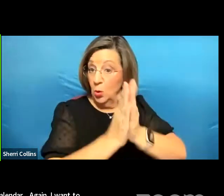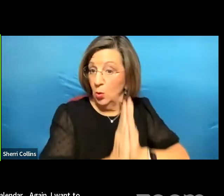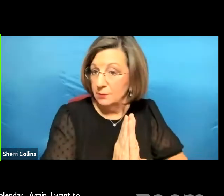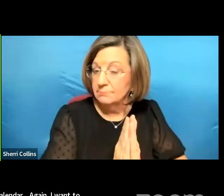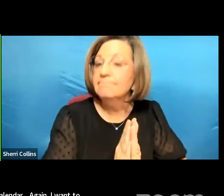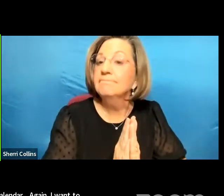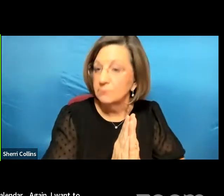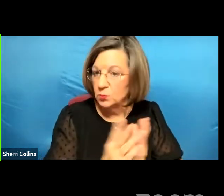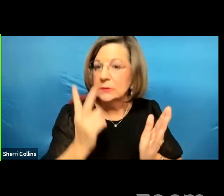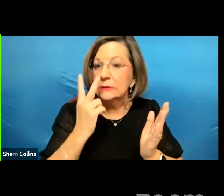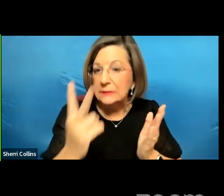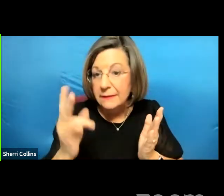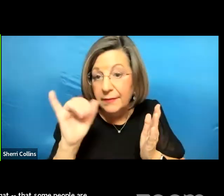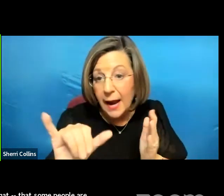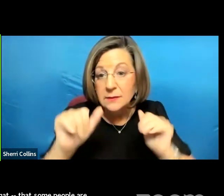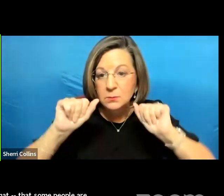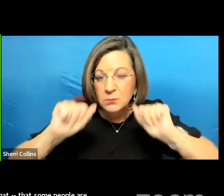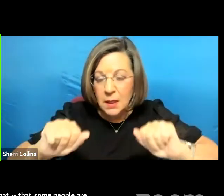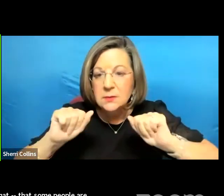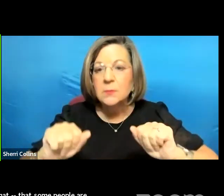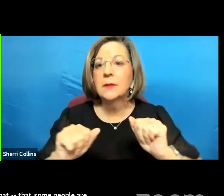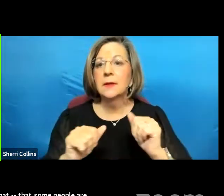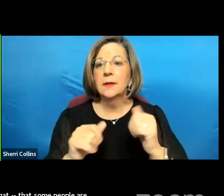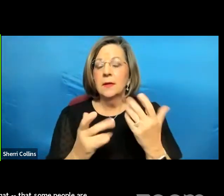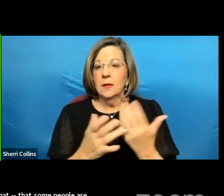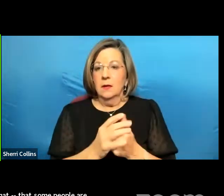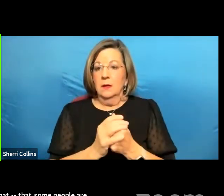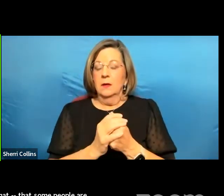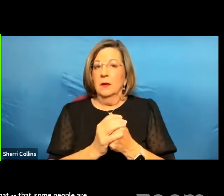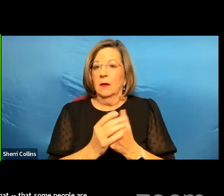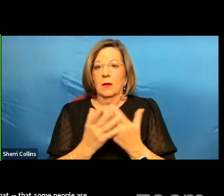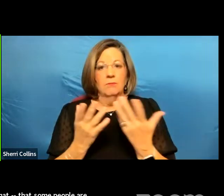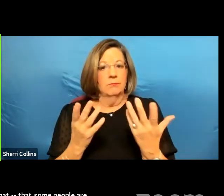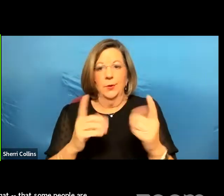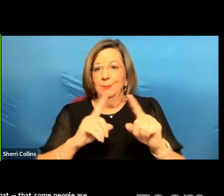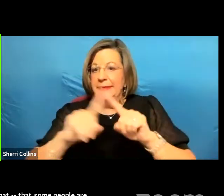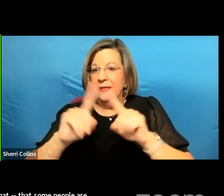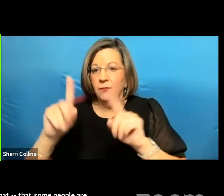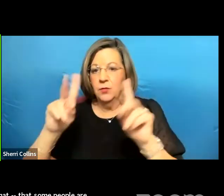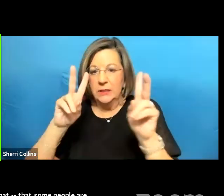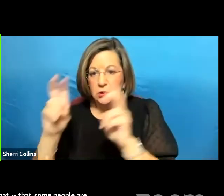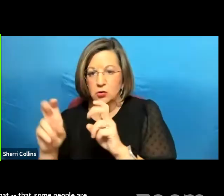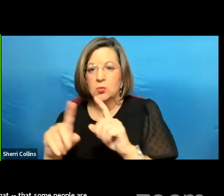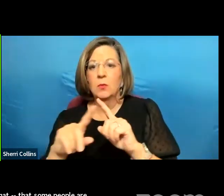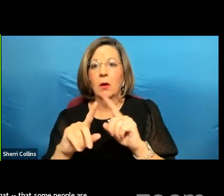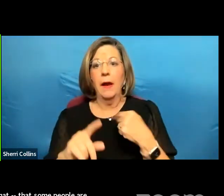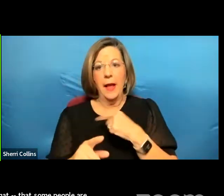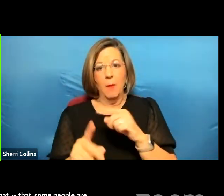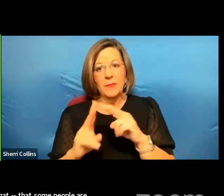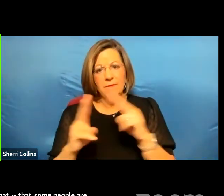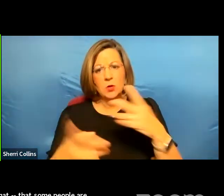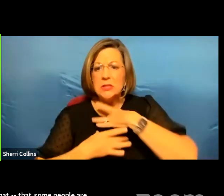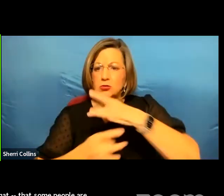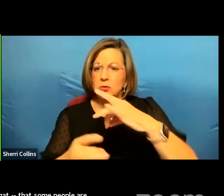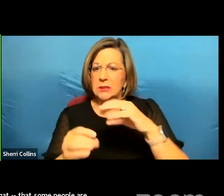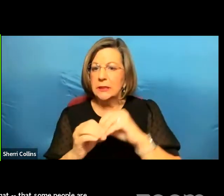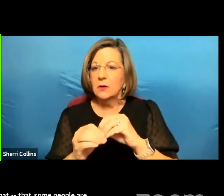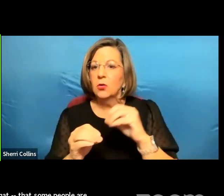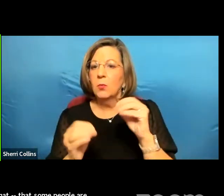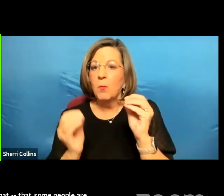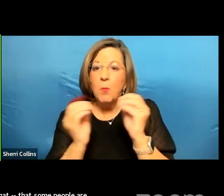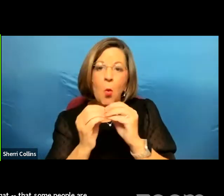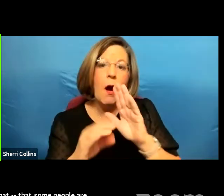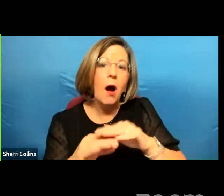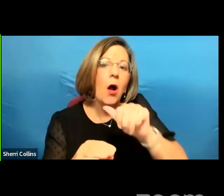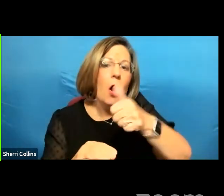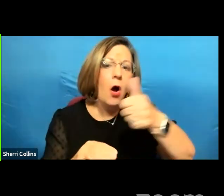in order to meet the scheduled requests. We do see that as a possible problem, but there are different